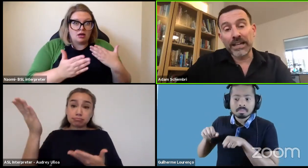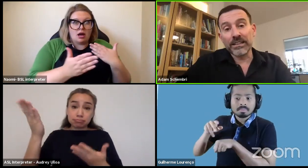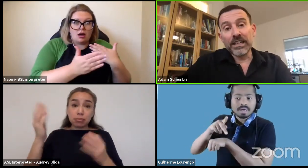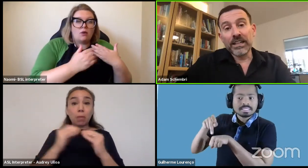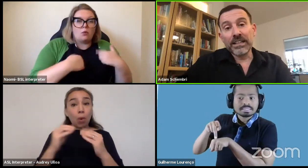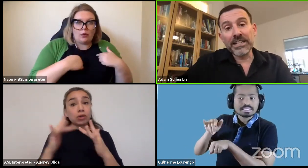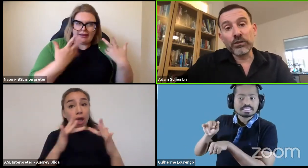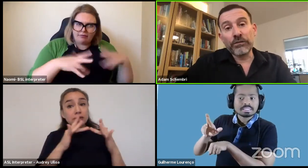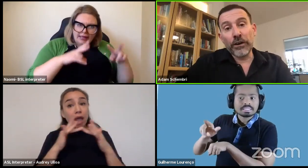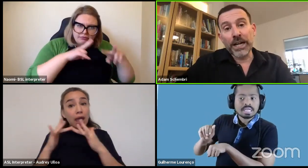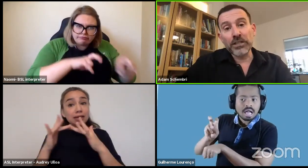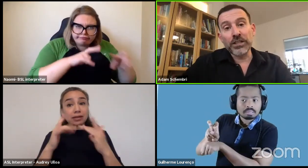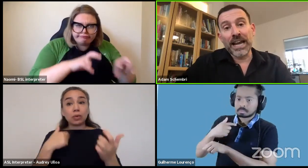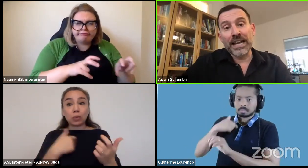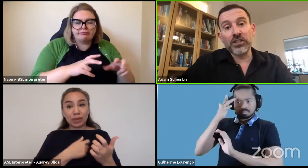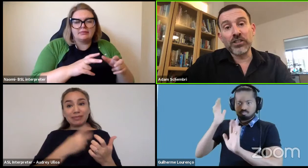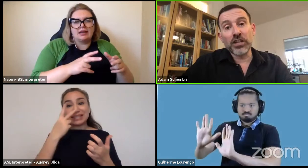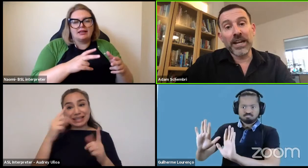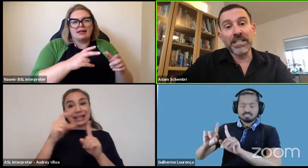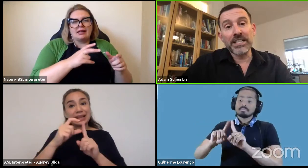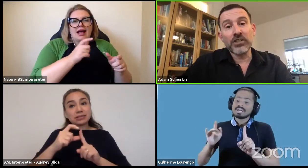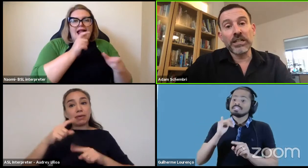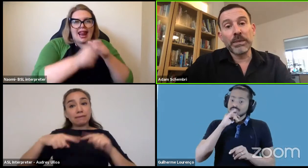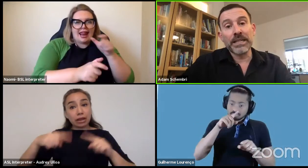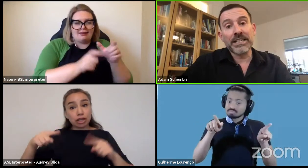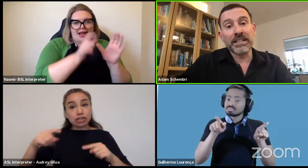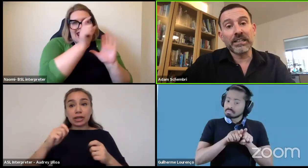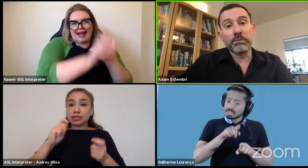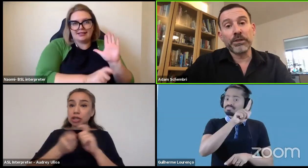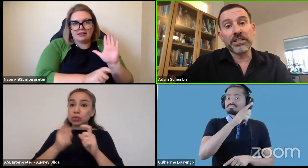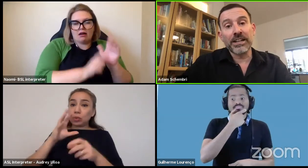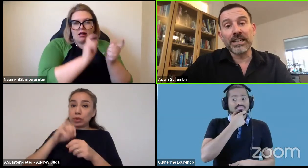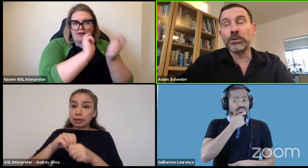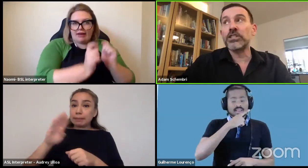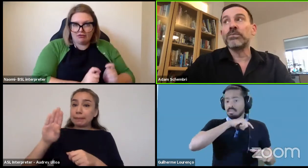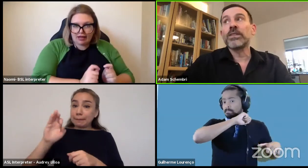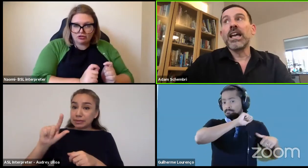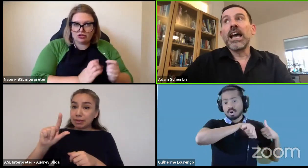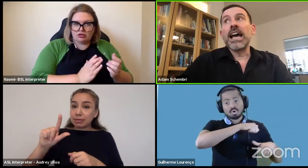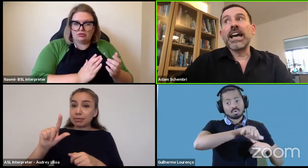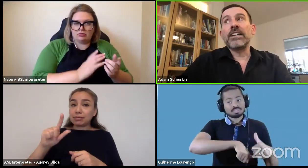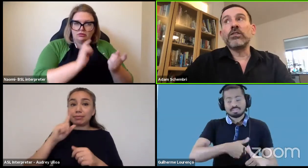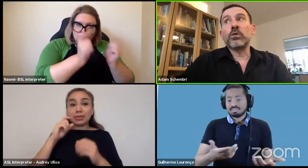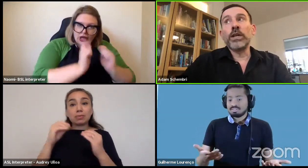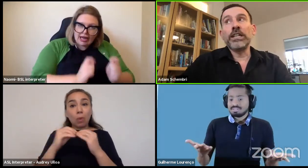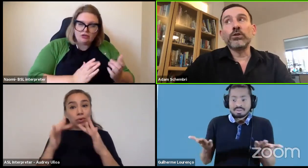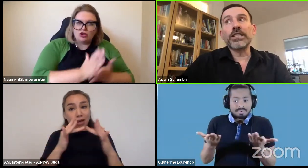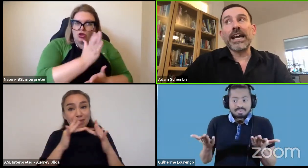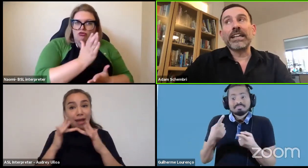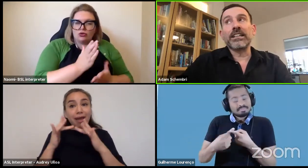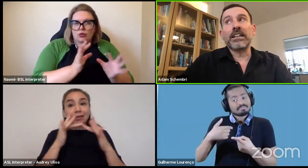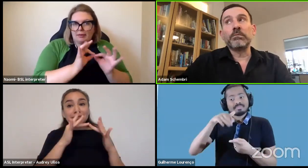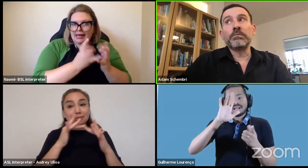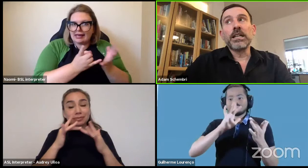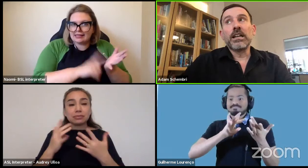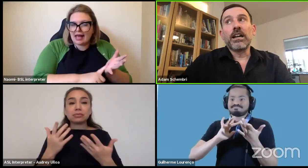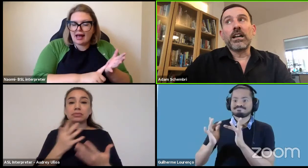looked at lexical variation and change in BSL, in British Sign Language, and we looked